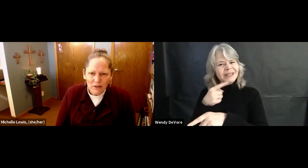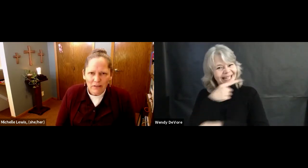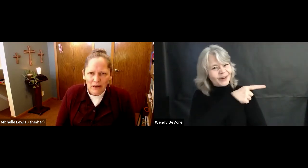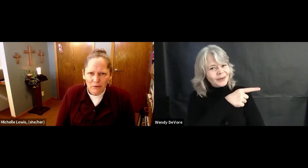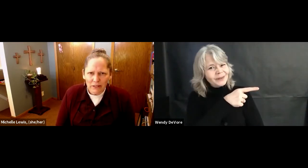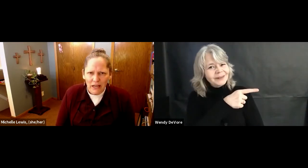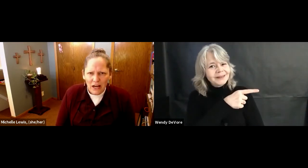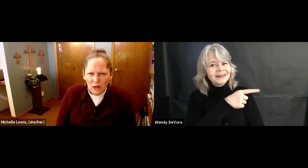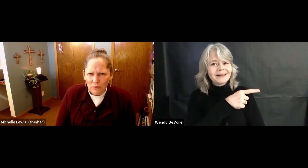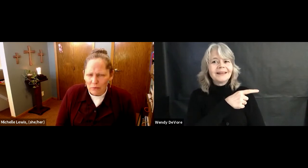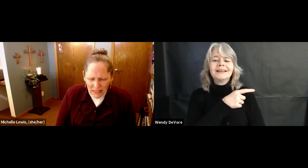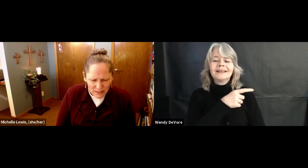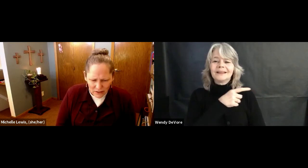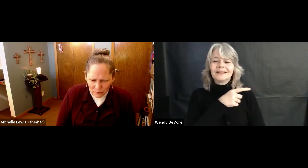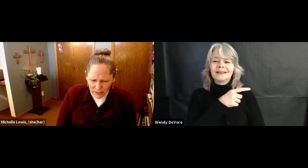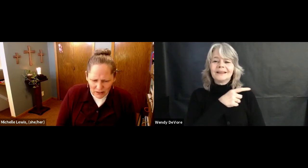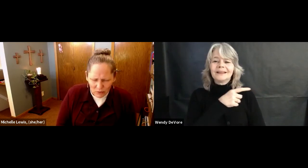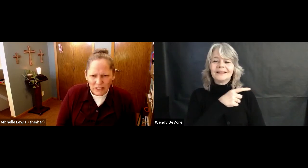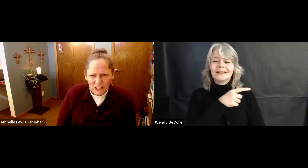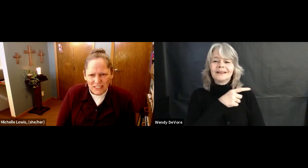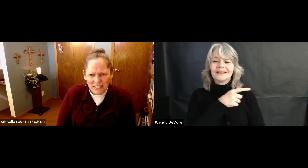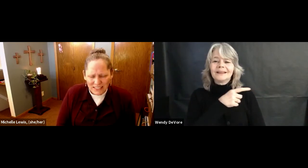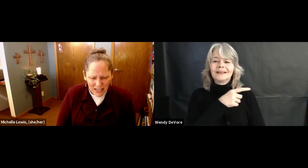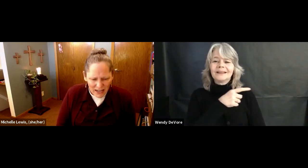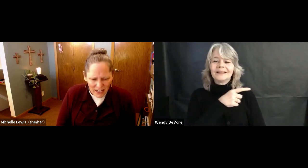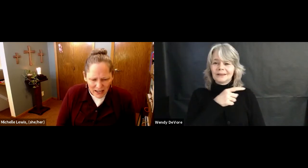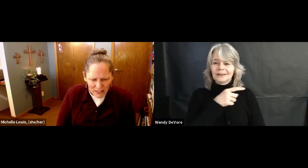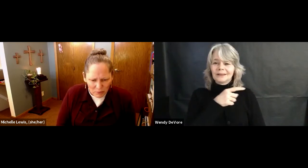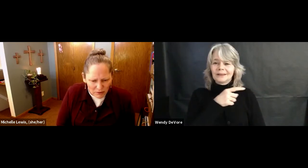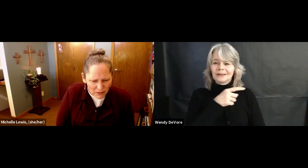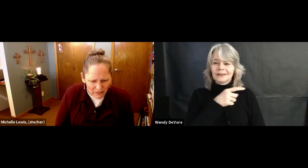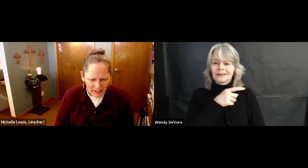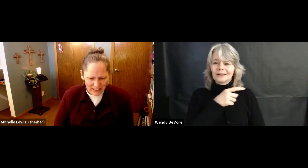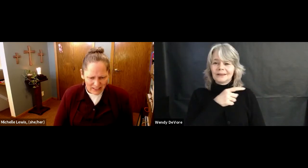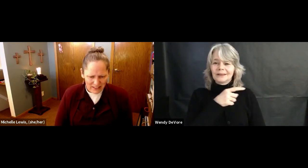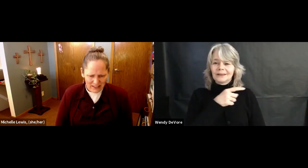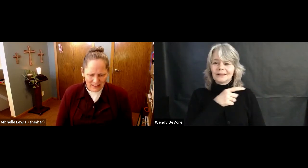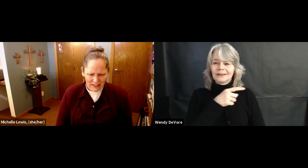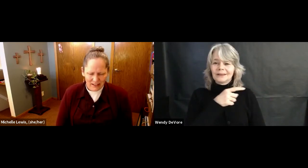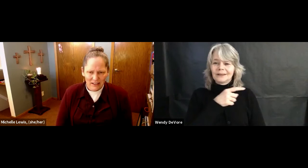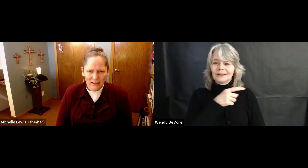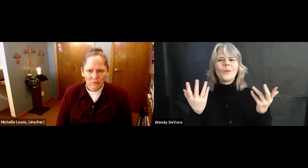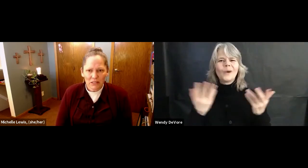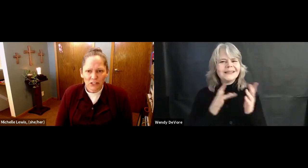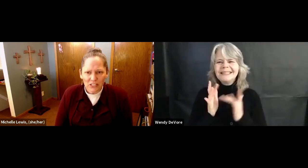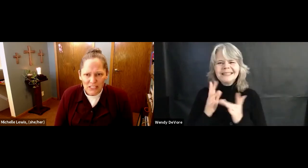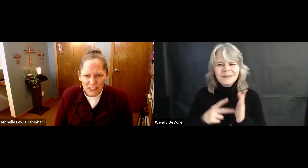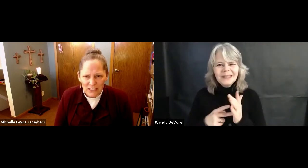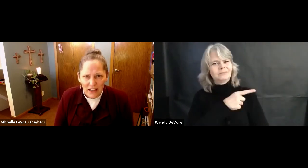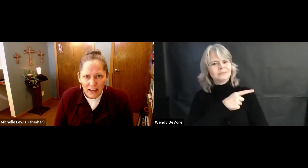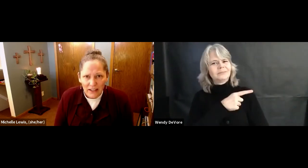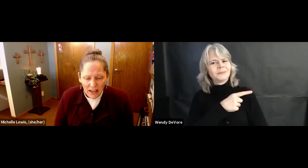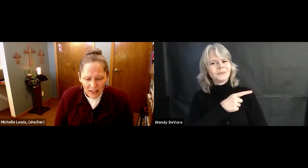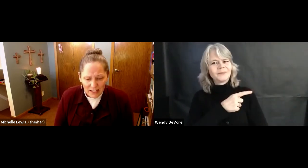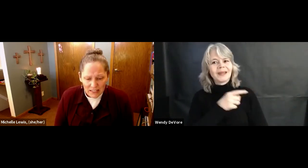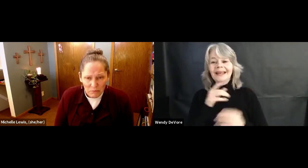And they would have had to really wrestle with what Jesus is saying to believe it. Because Jesus just